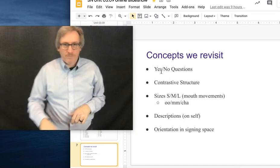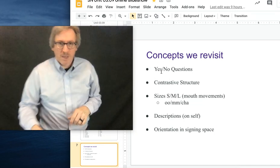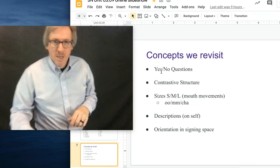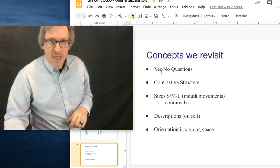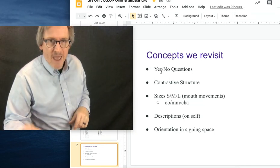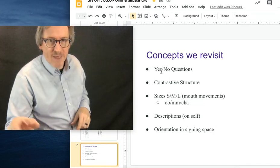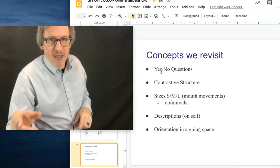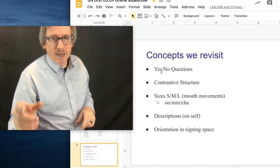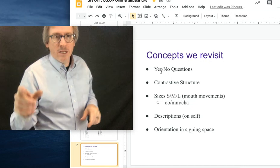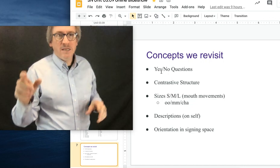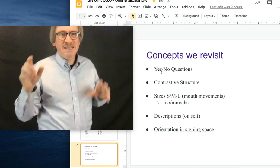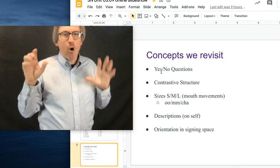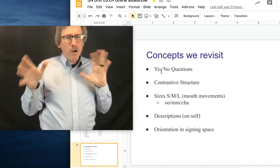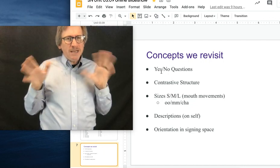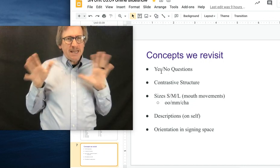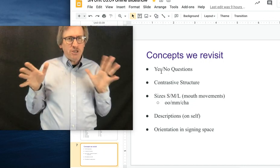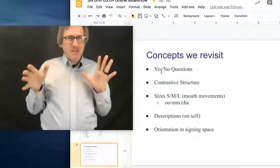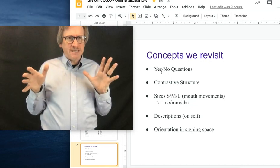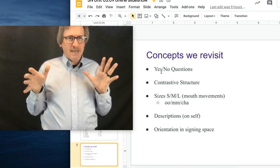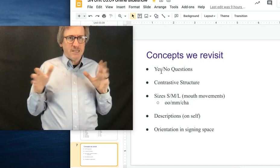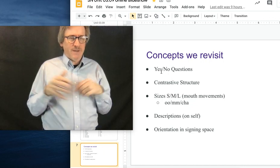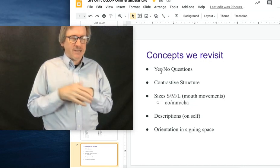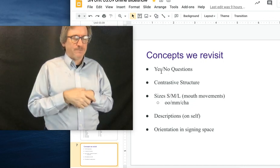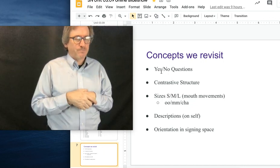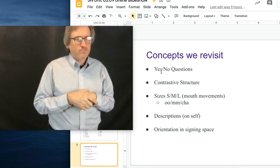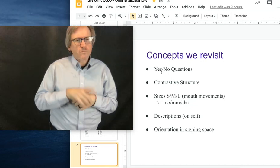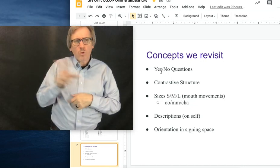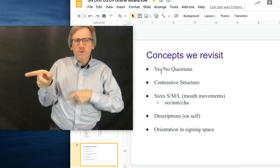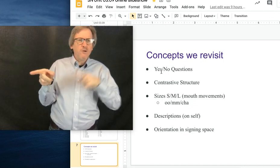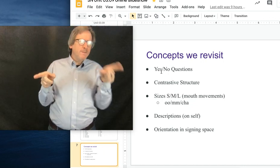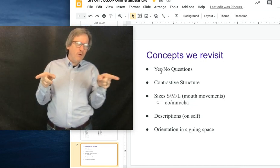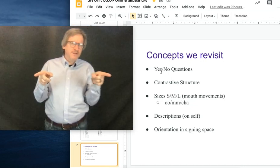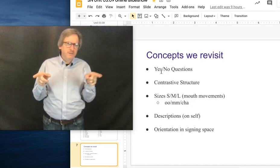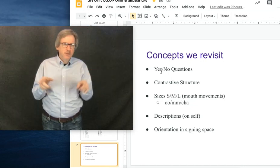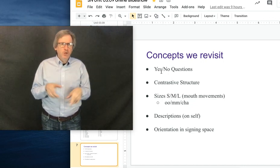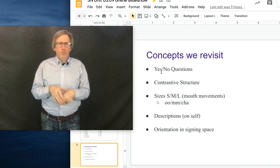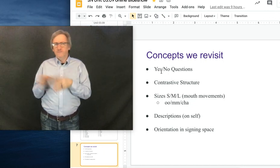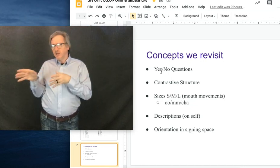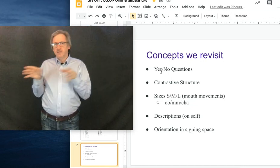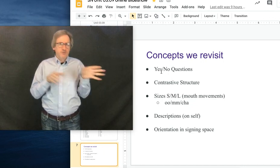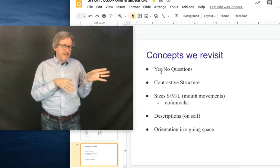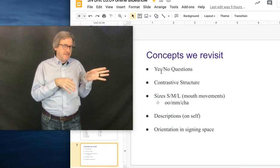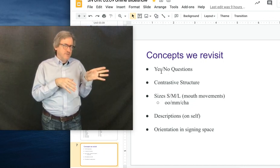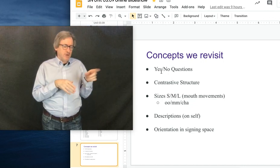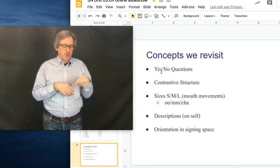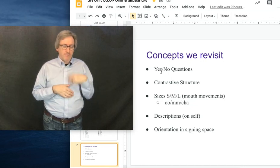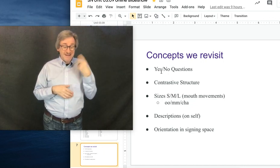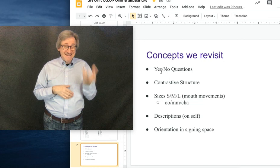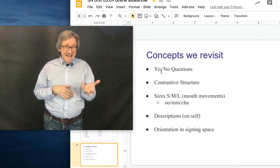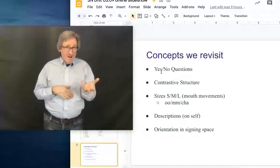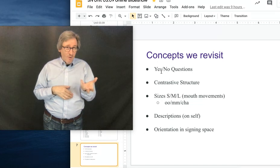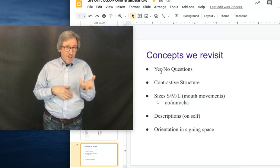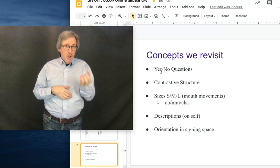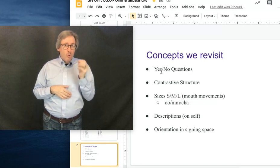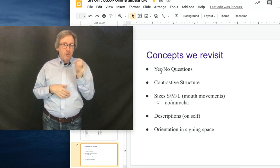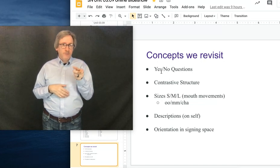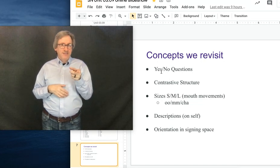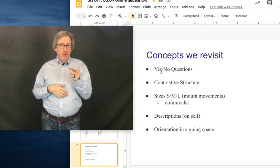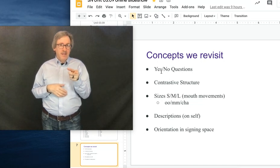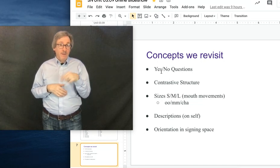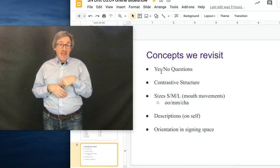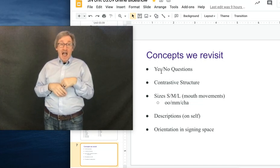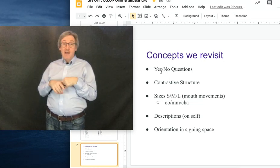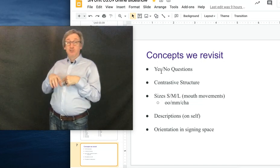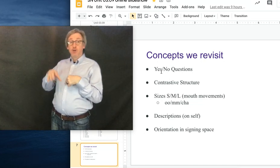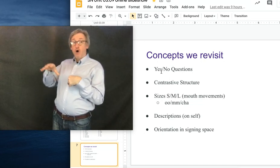Okay. And then orientation and signing space. We've already pointed, we've done contrastive structure, but now we're going to be